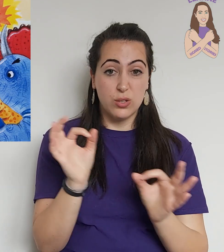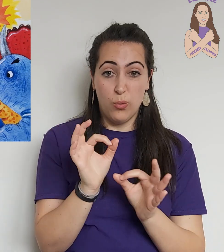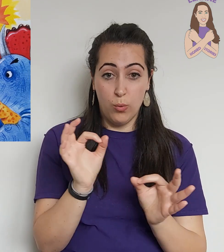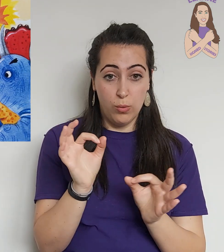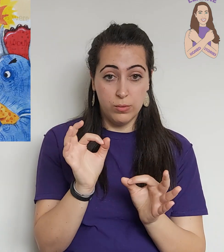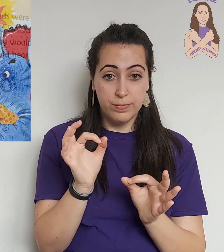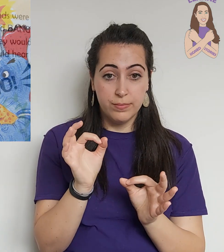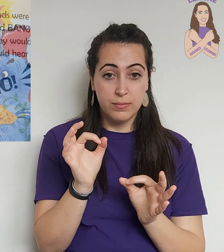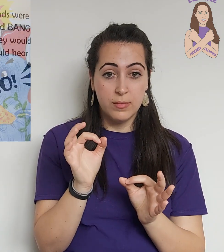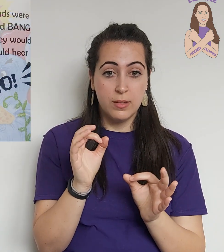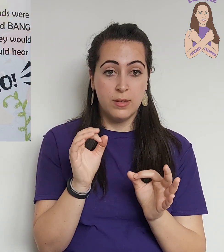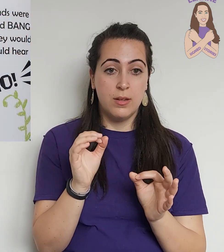all.